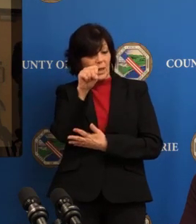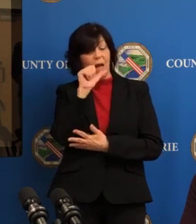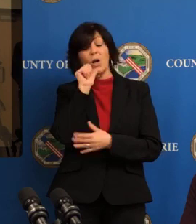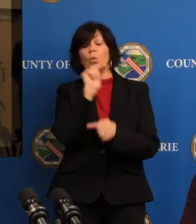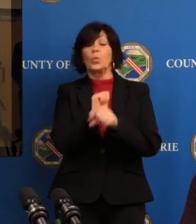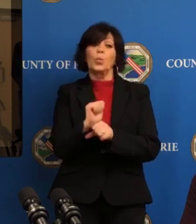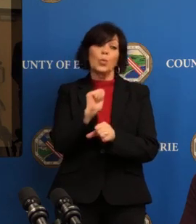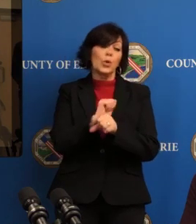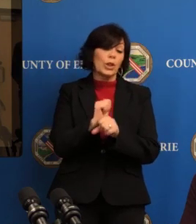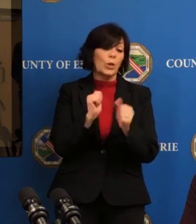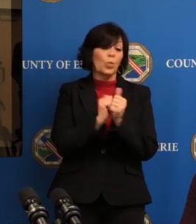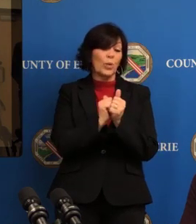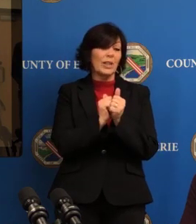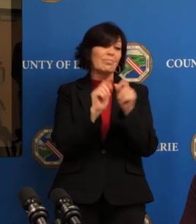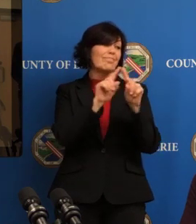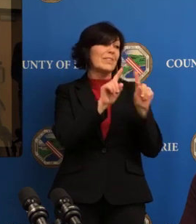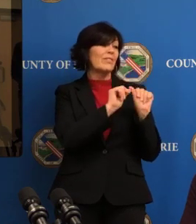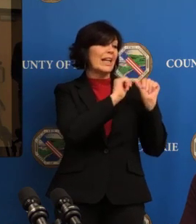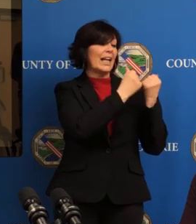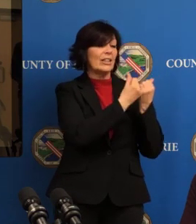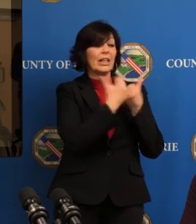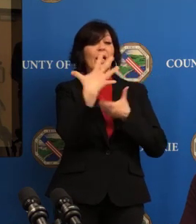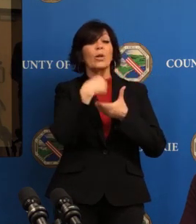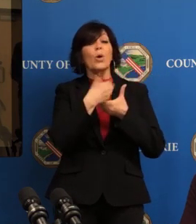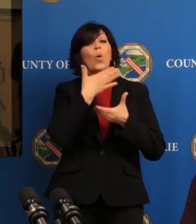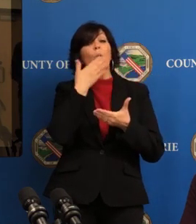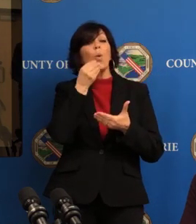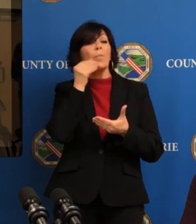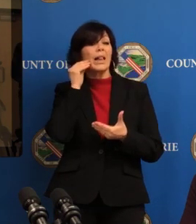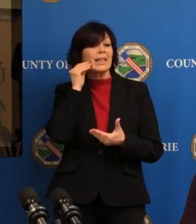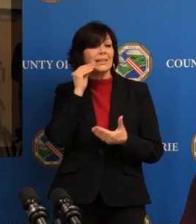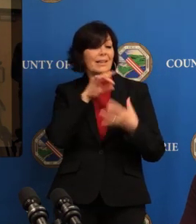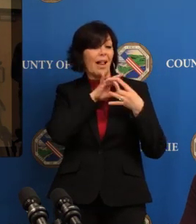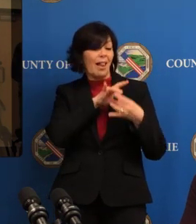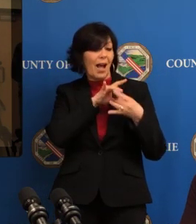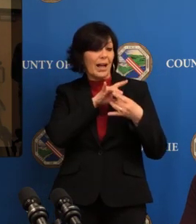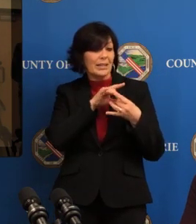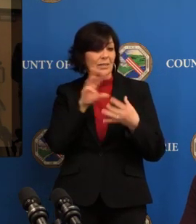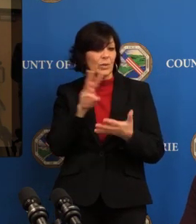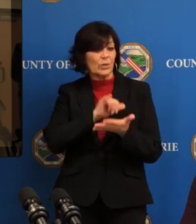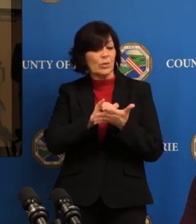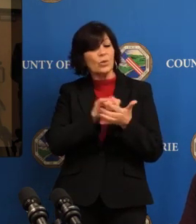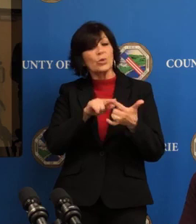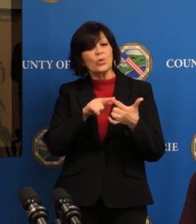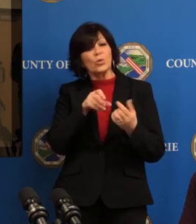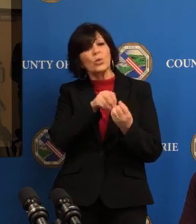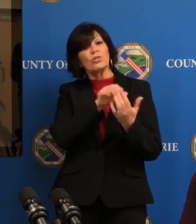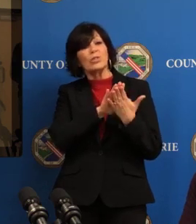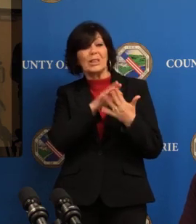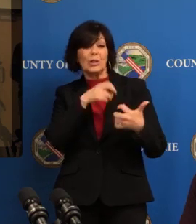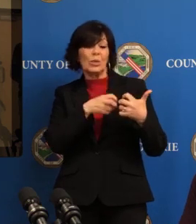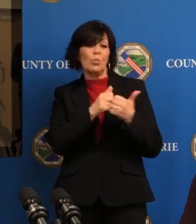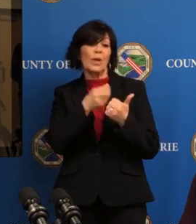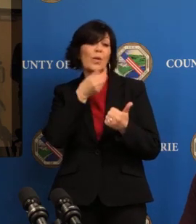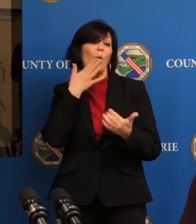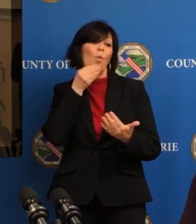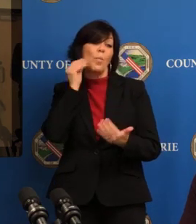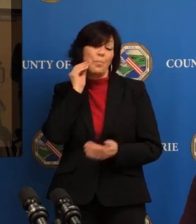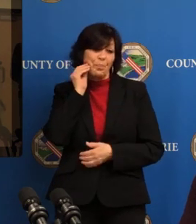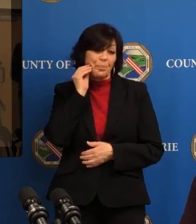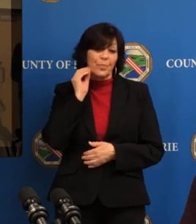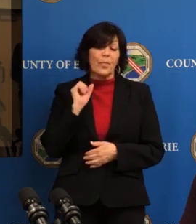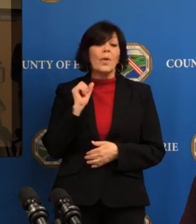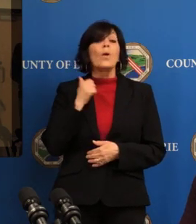working with various agencies, including the Homeless Alliance of Western New York, to address these issues with homelessness. We